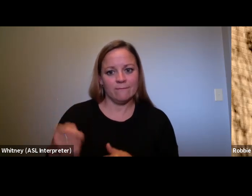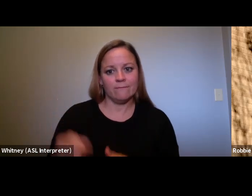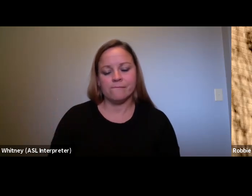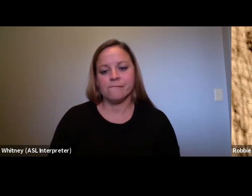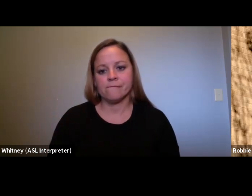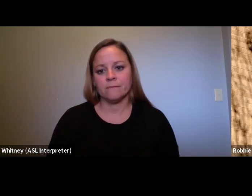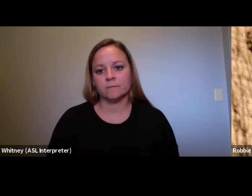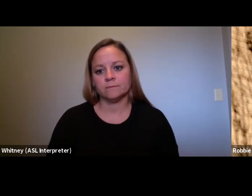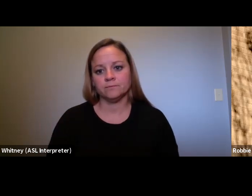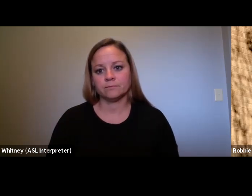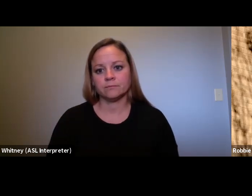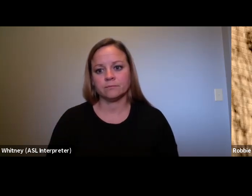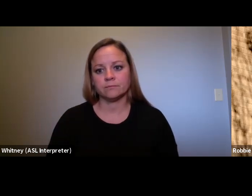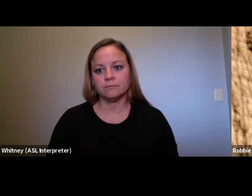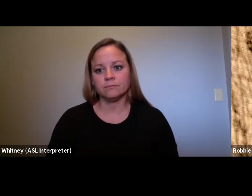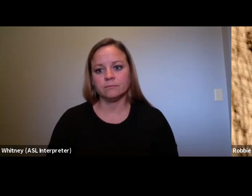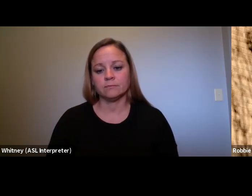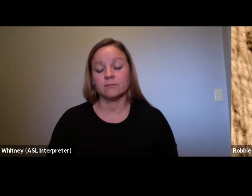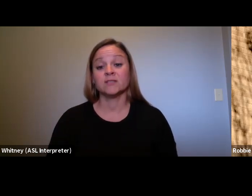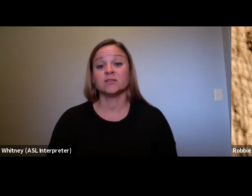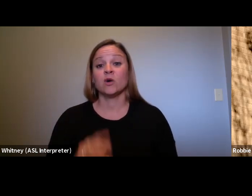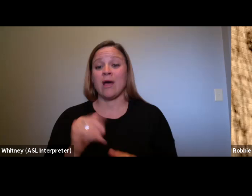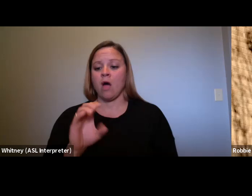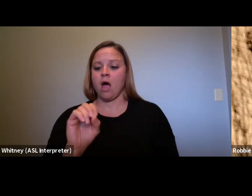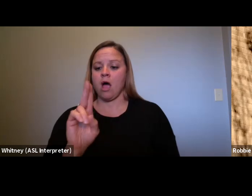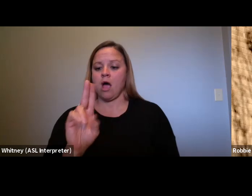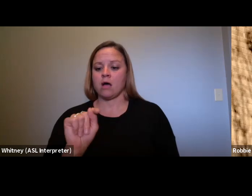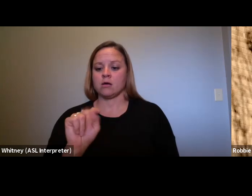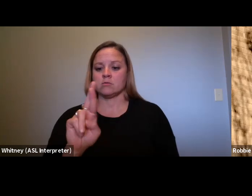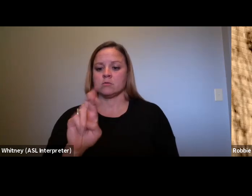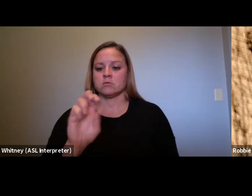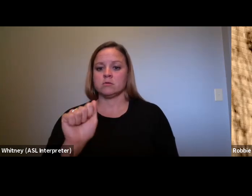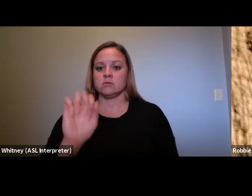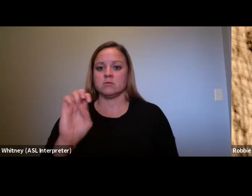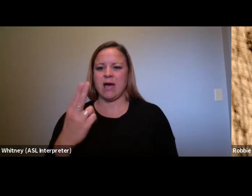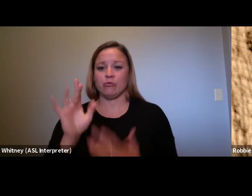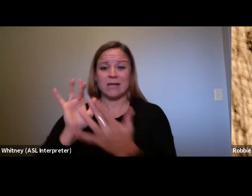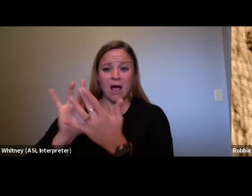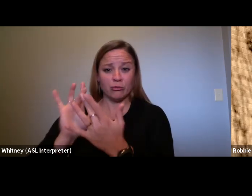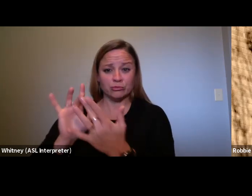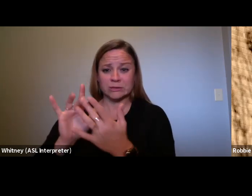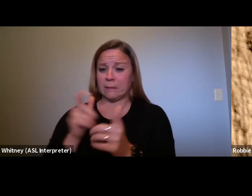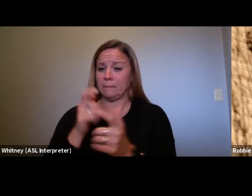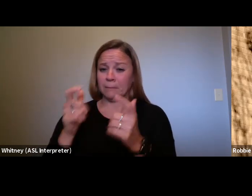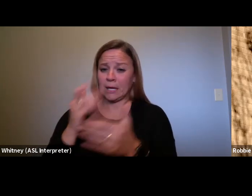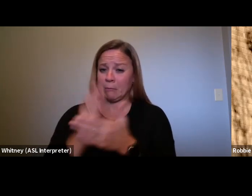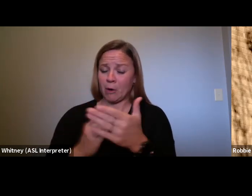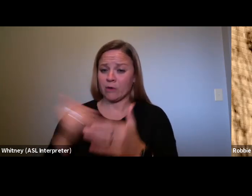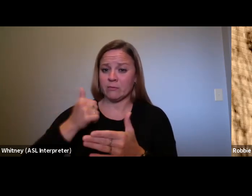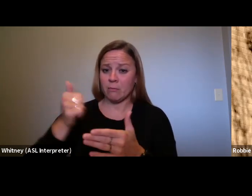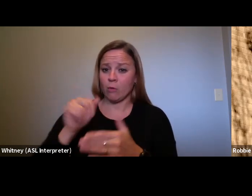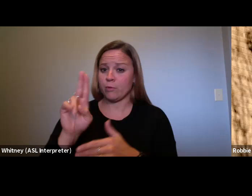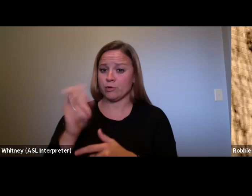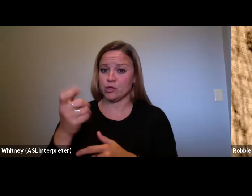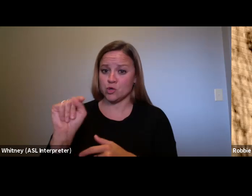And regarding outreach, which is a really big part of the mobile unit, for 7 counties